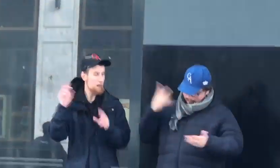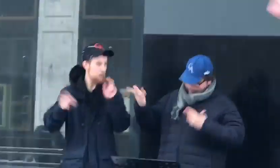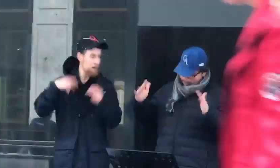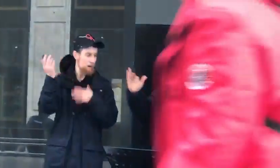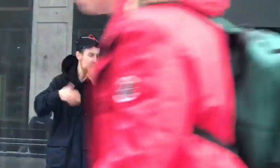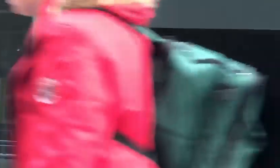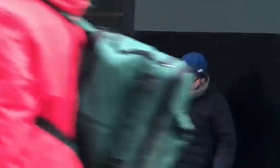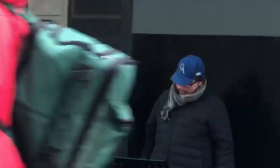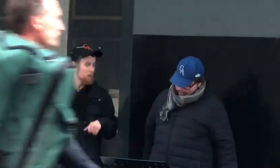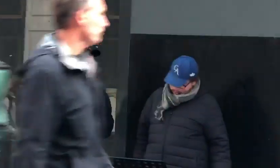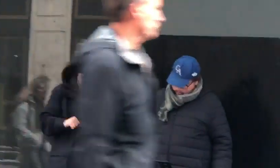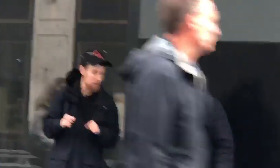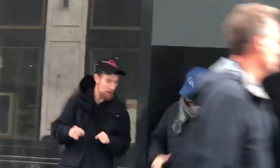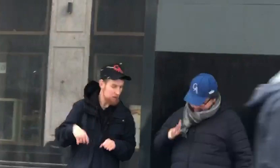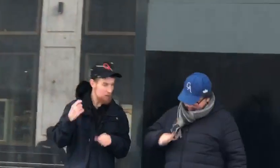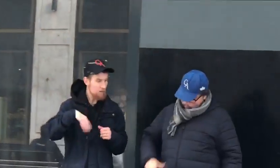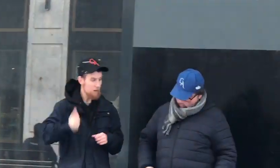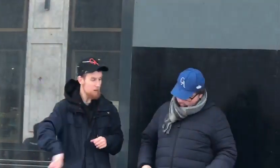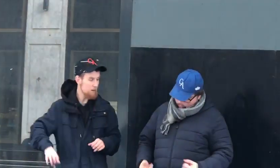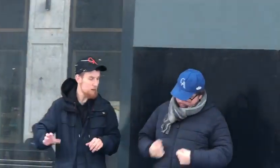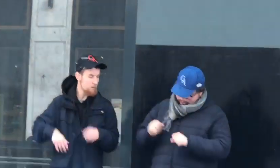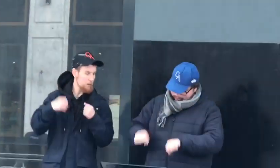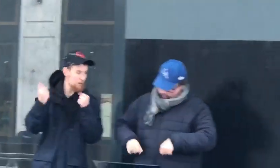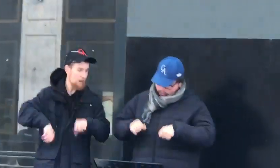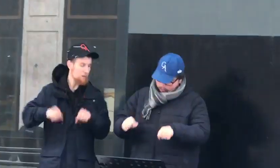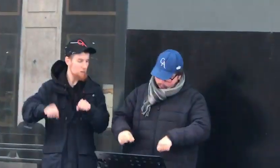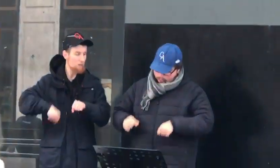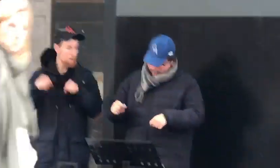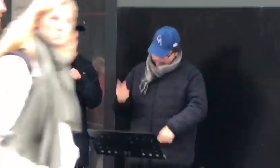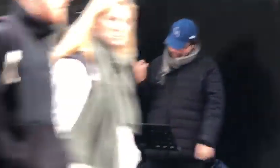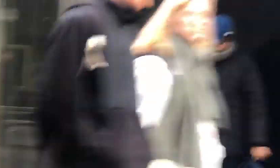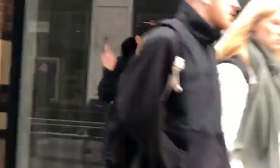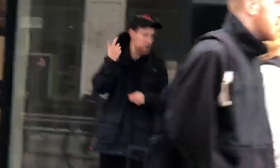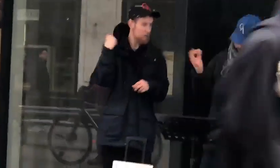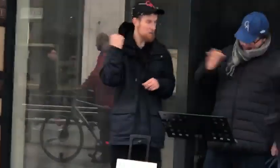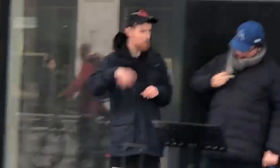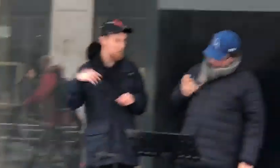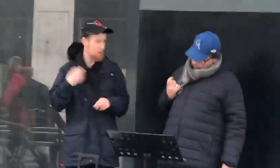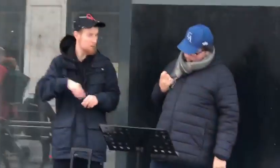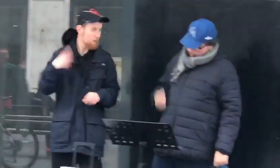bye bye. Hold up, if you wanna go and take a ride with me, better hit me, baby, one.